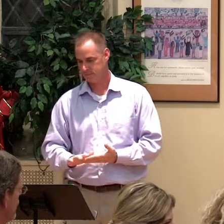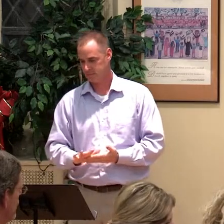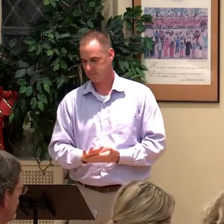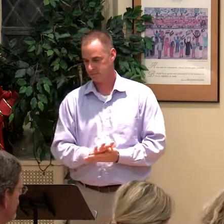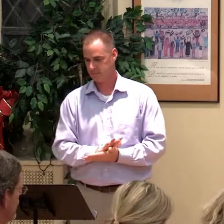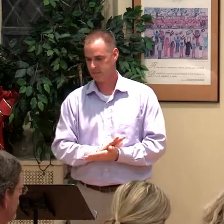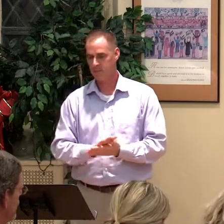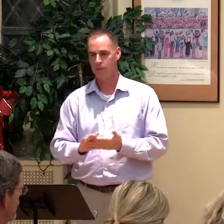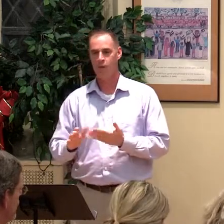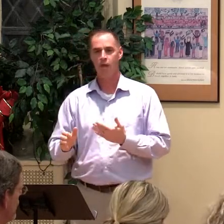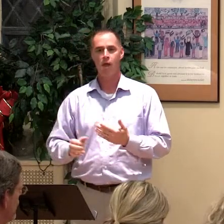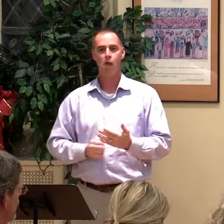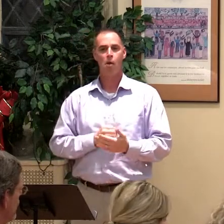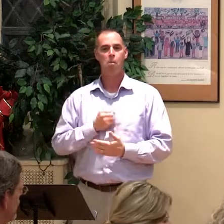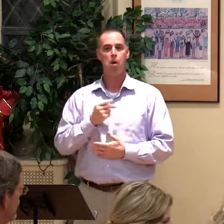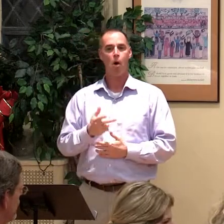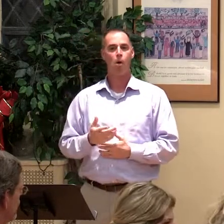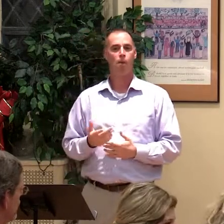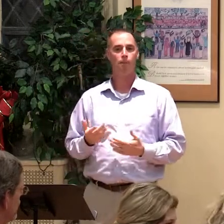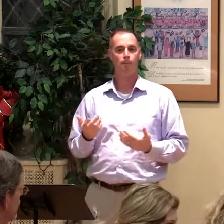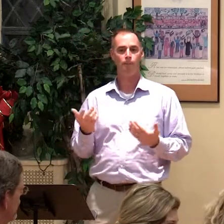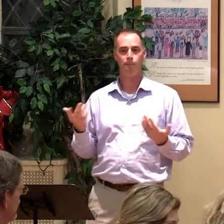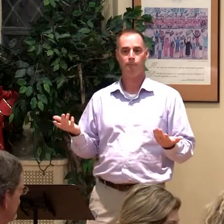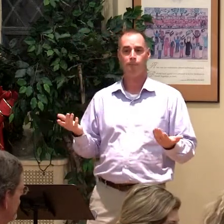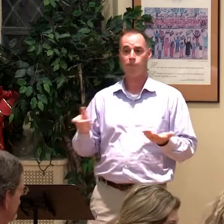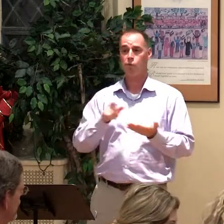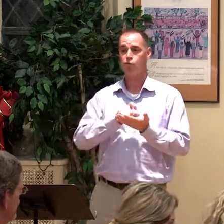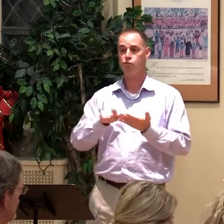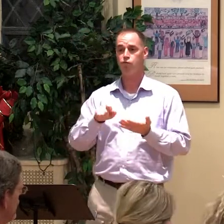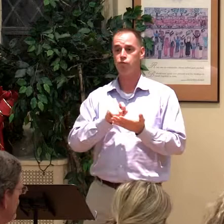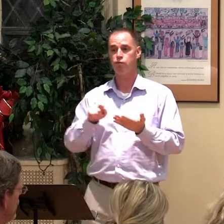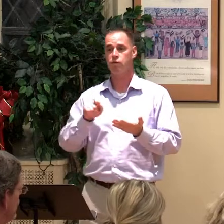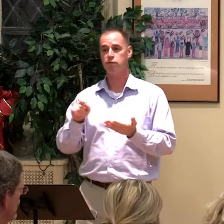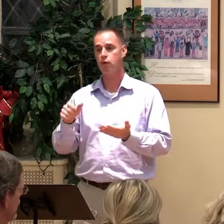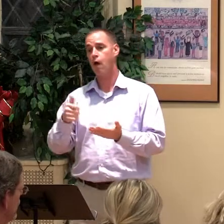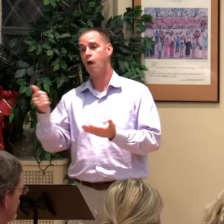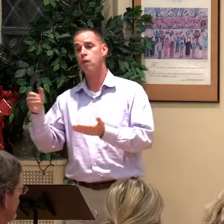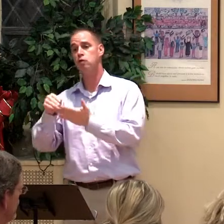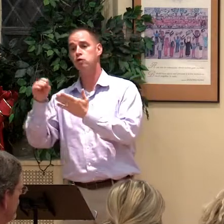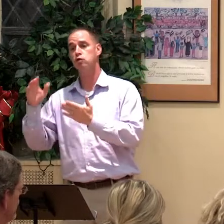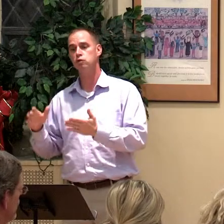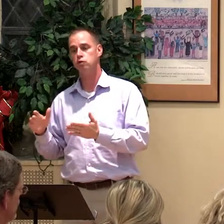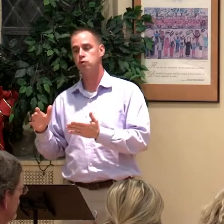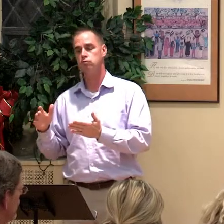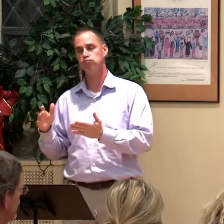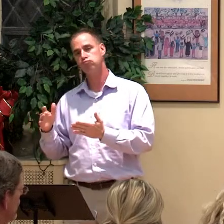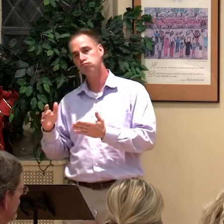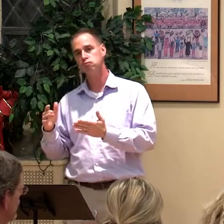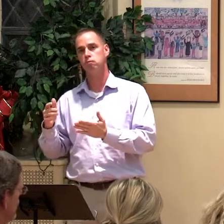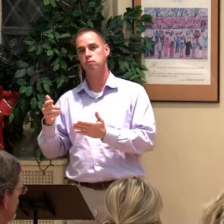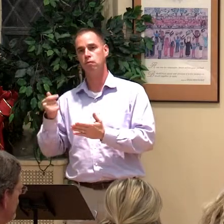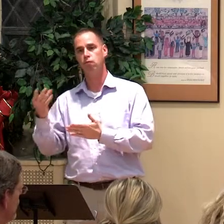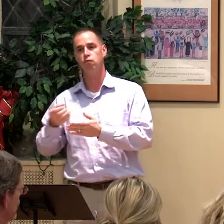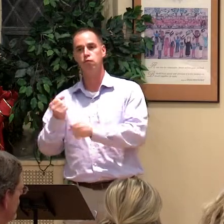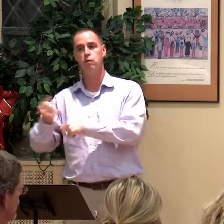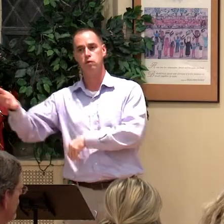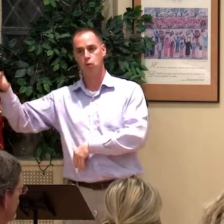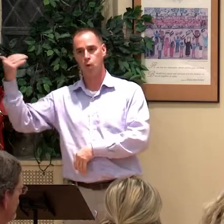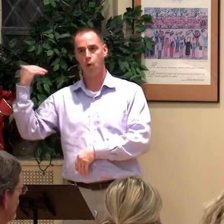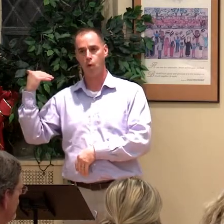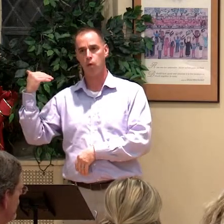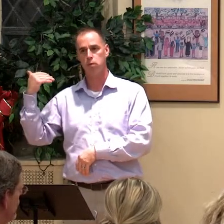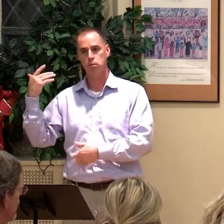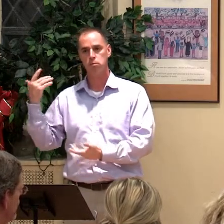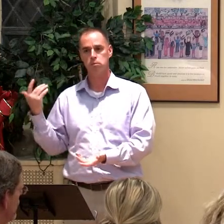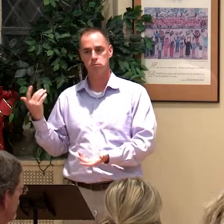This is a poem written for a student a number of years ago, a particular